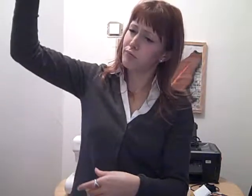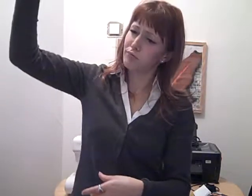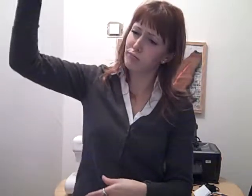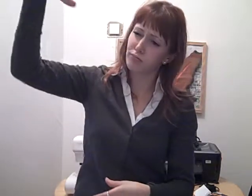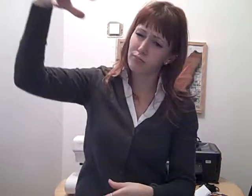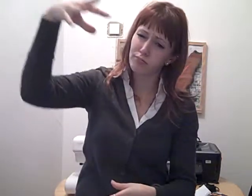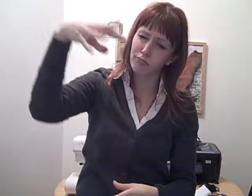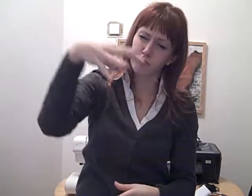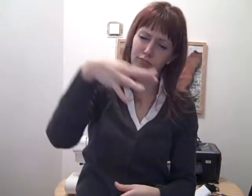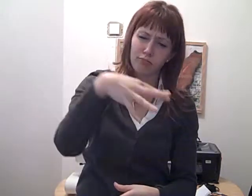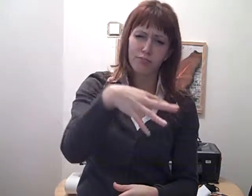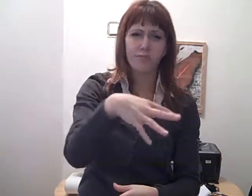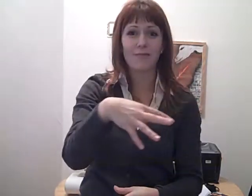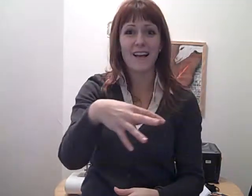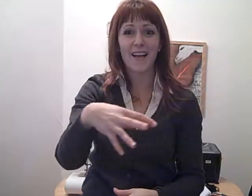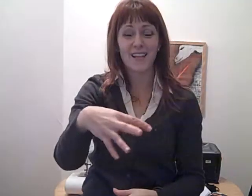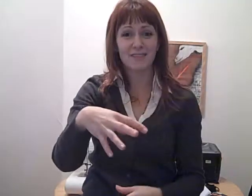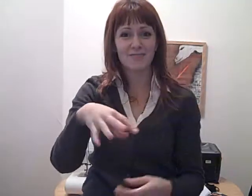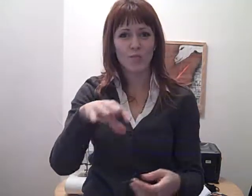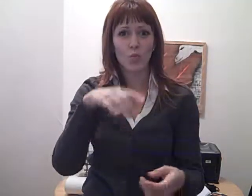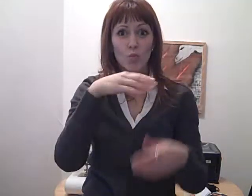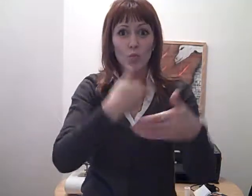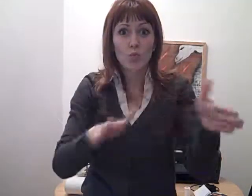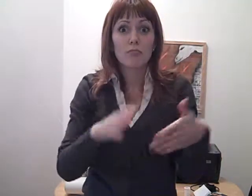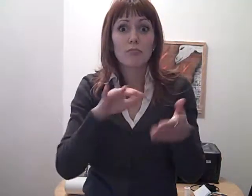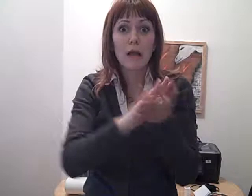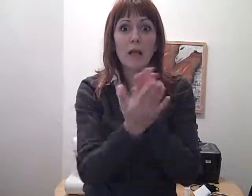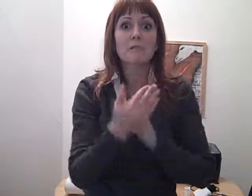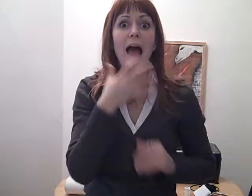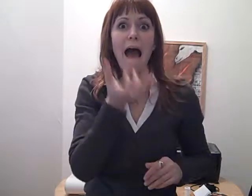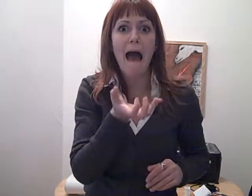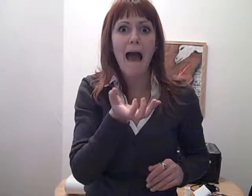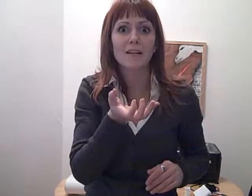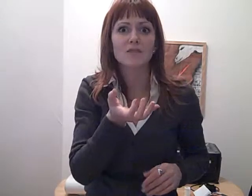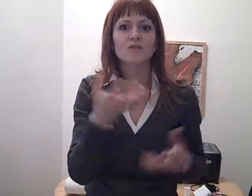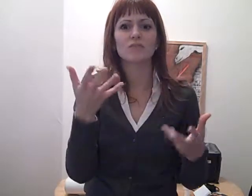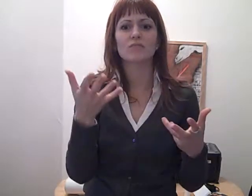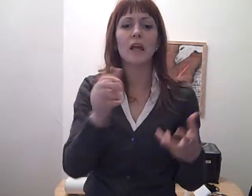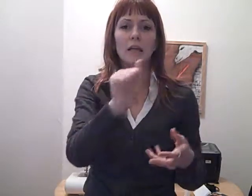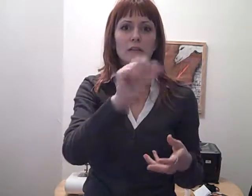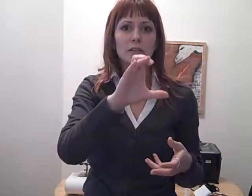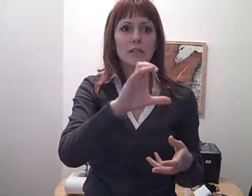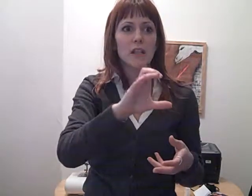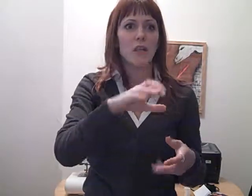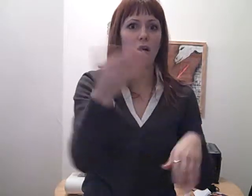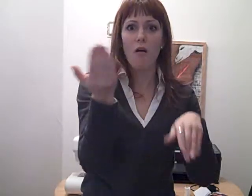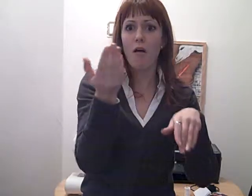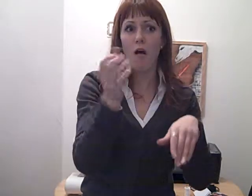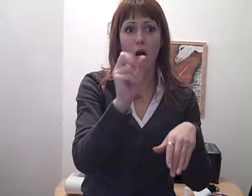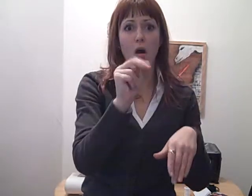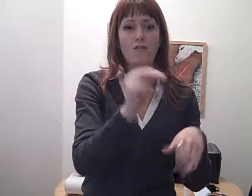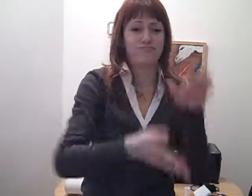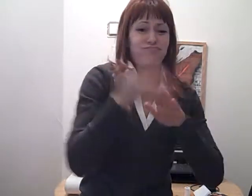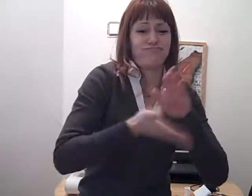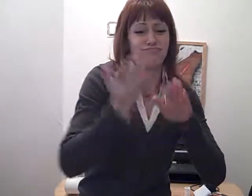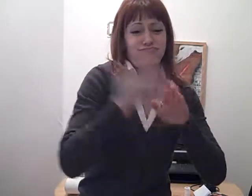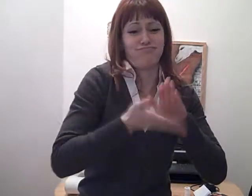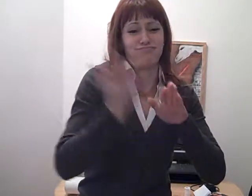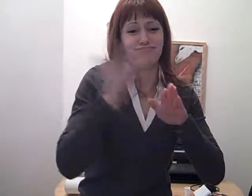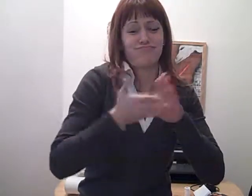out through the window. Wouldn't it be really great if the window could flick back the heat into the room if we needed it,